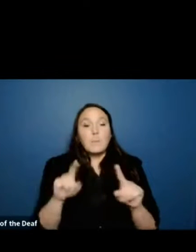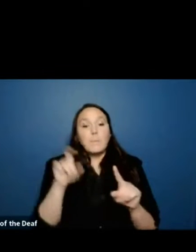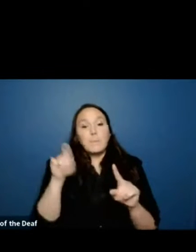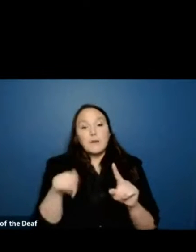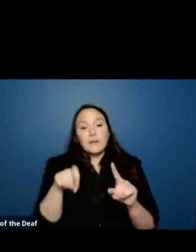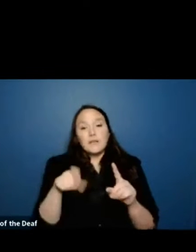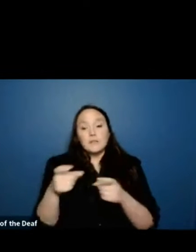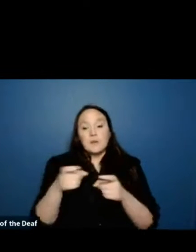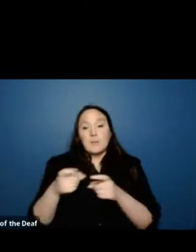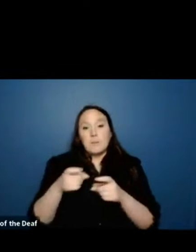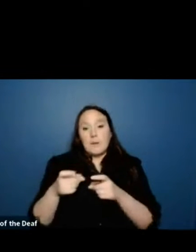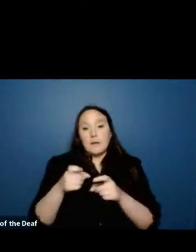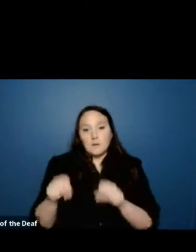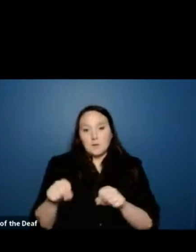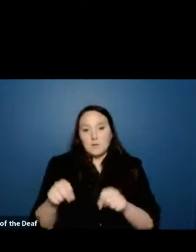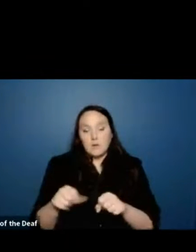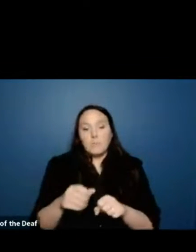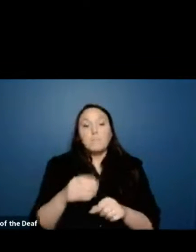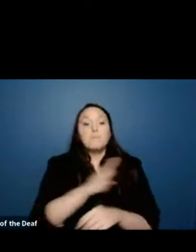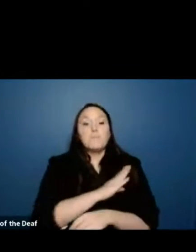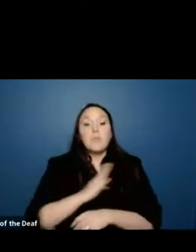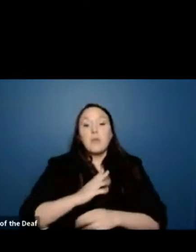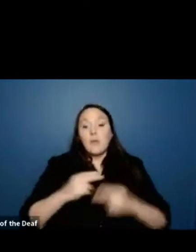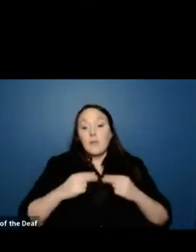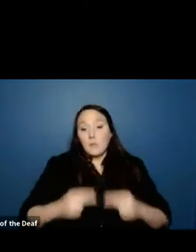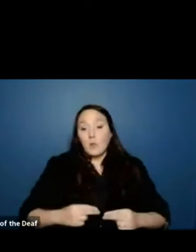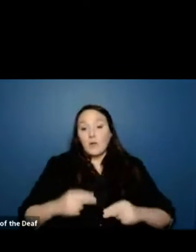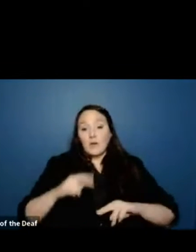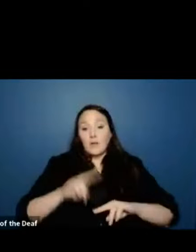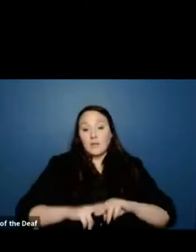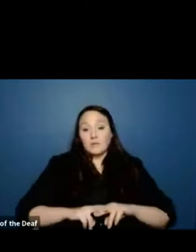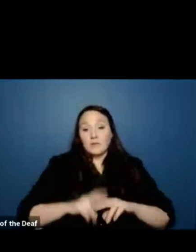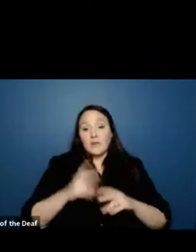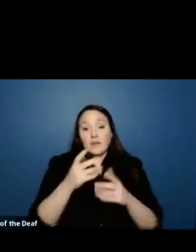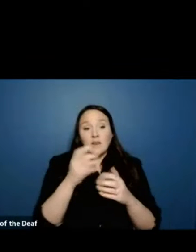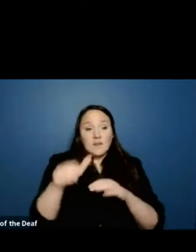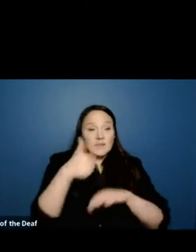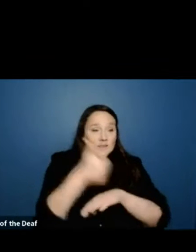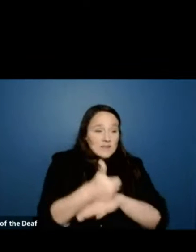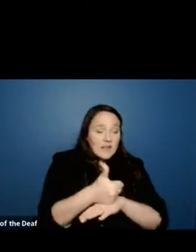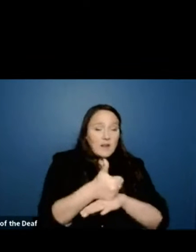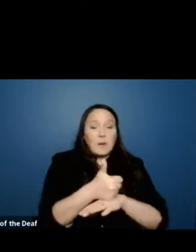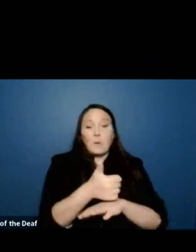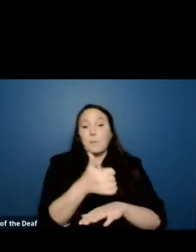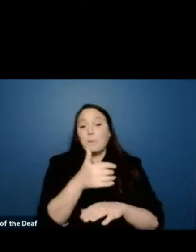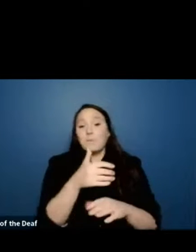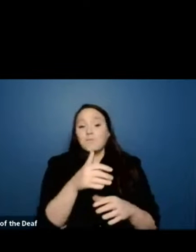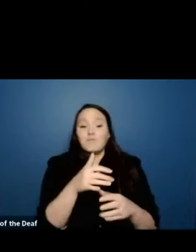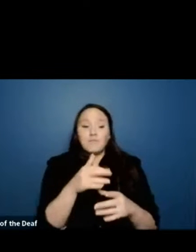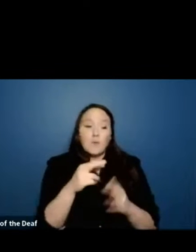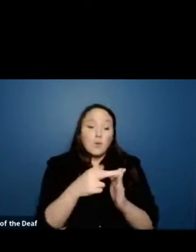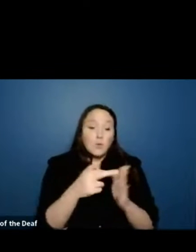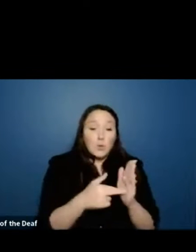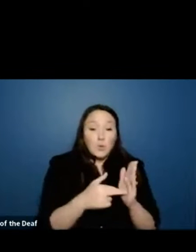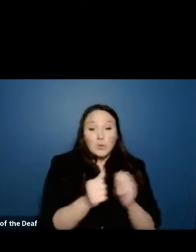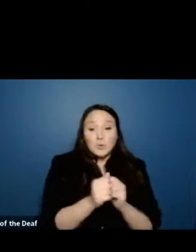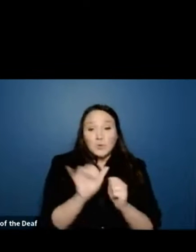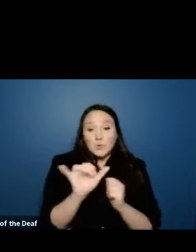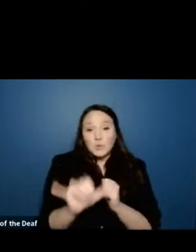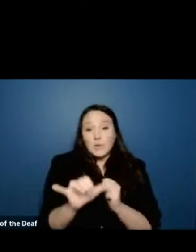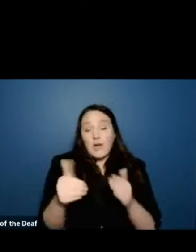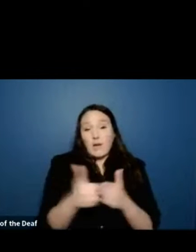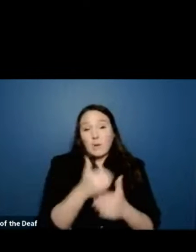a manageable level. And the Board of Health has set some parameters around that with the new cases